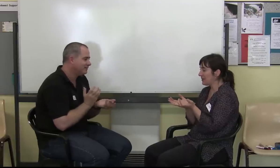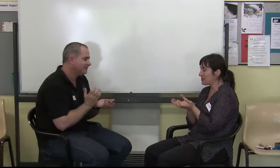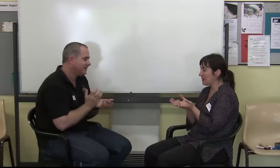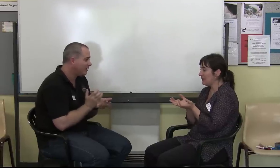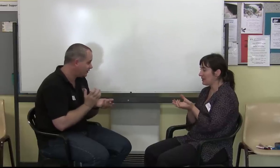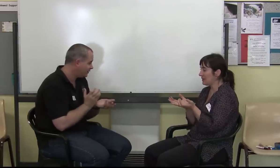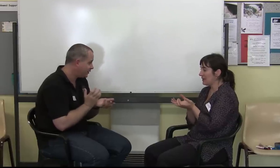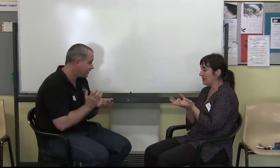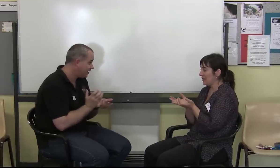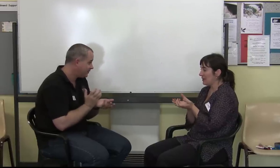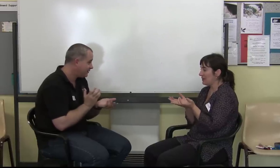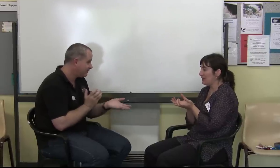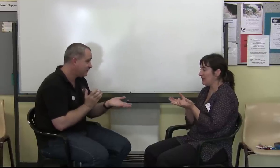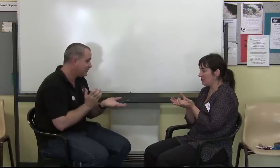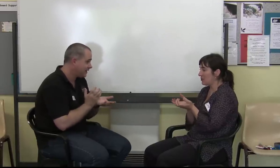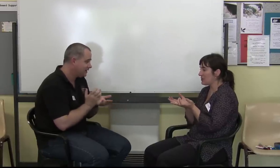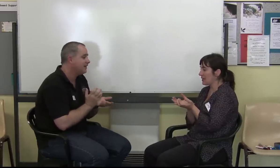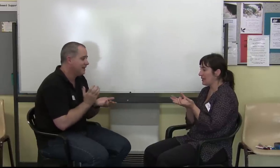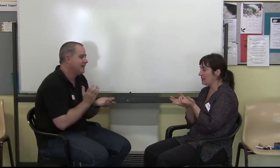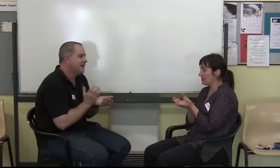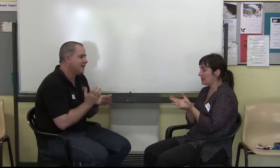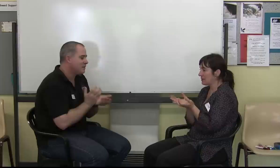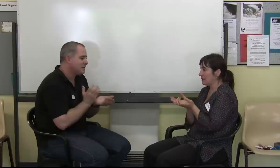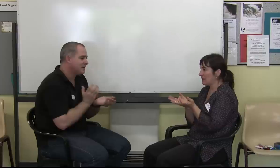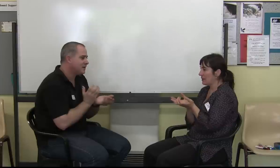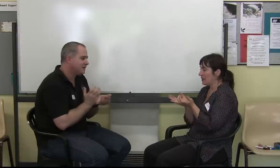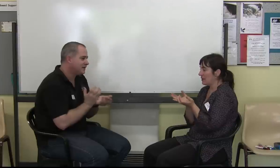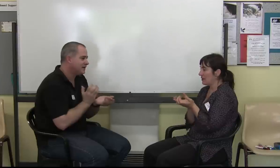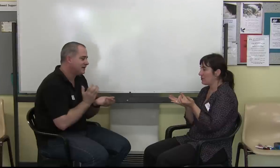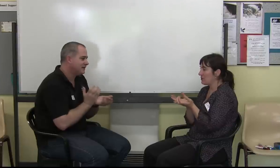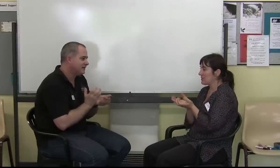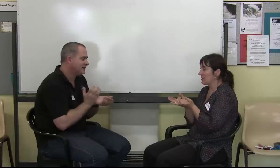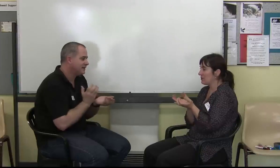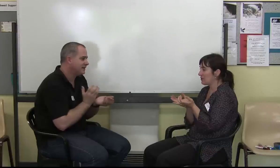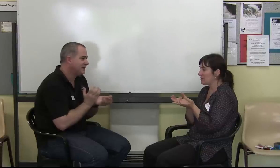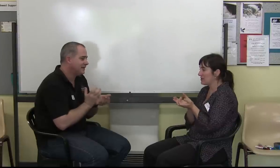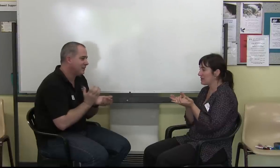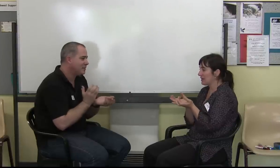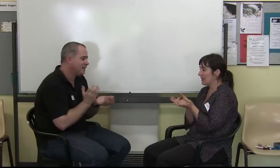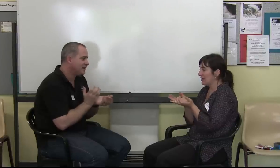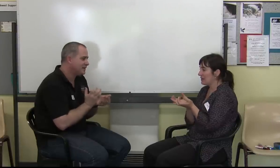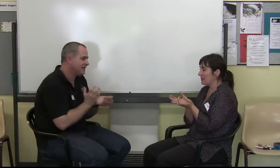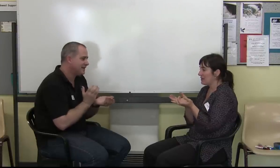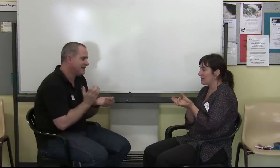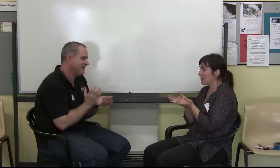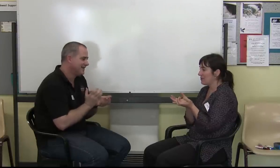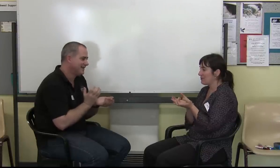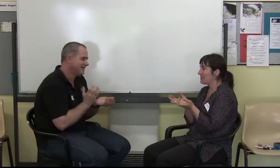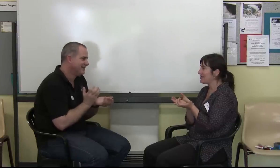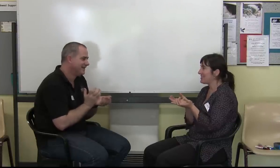on Thursday, was it what was the Thursday. I can remember sitting in my office. I remember sitting in my office. Tapping my fingers on the desk. Tapping my fingers on the